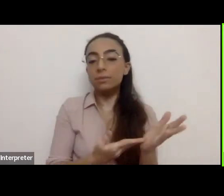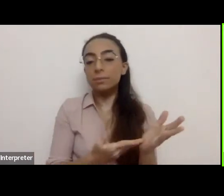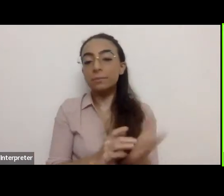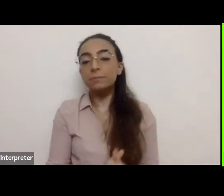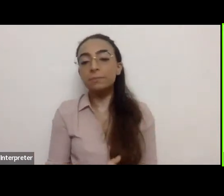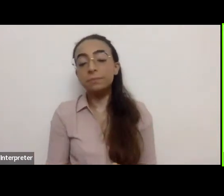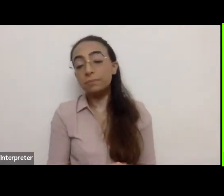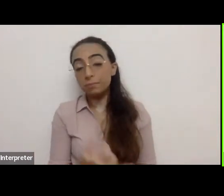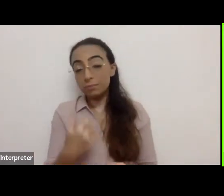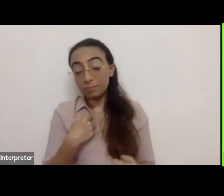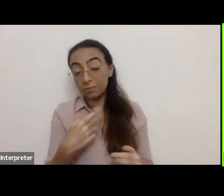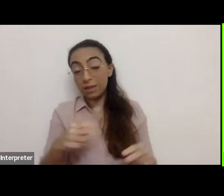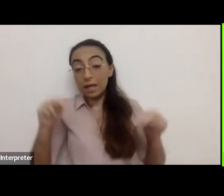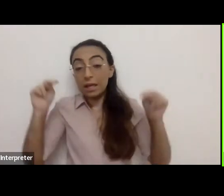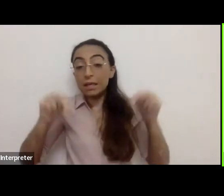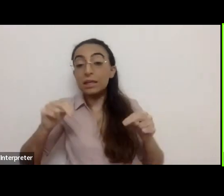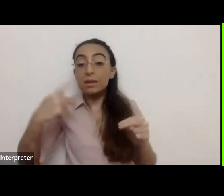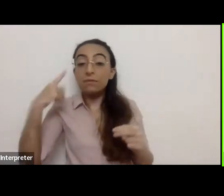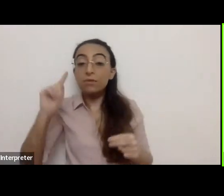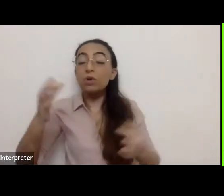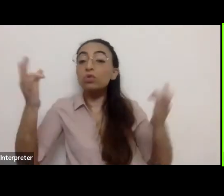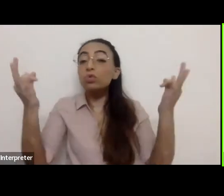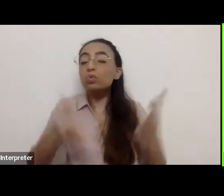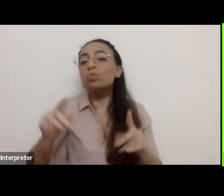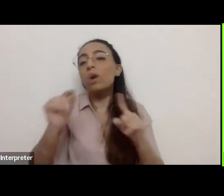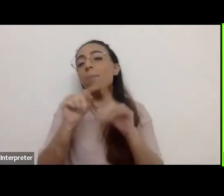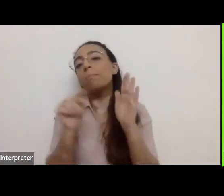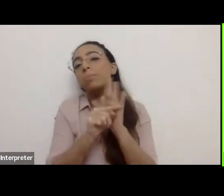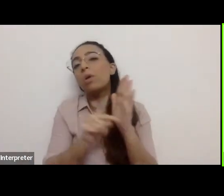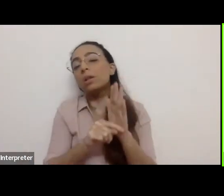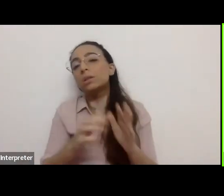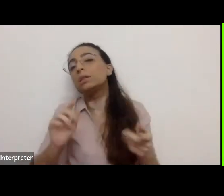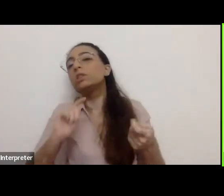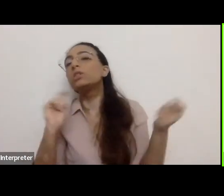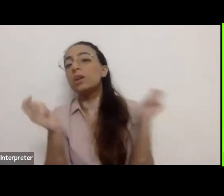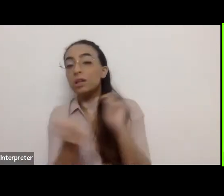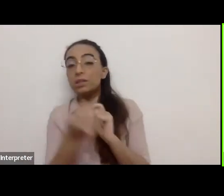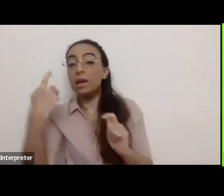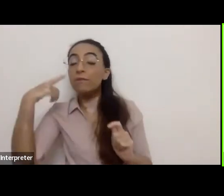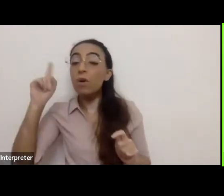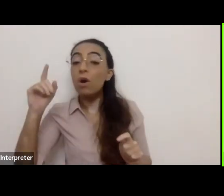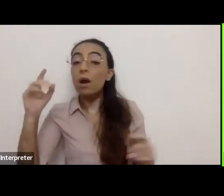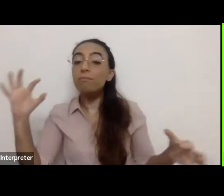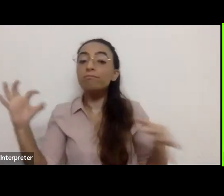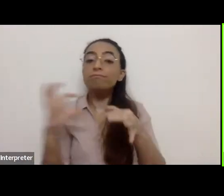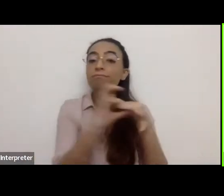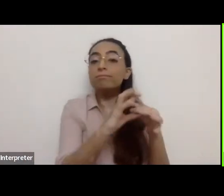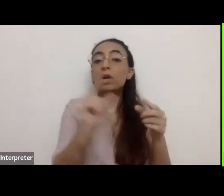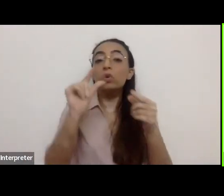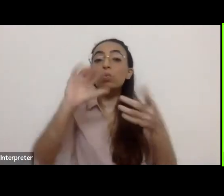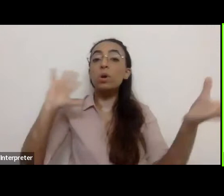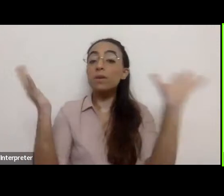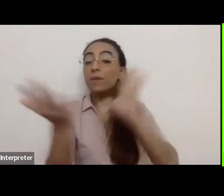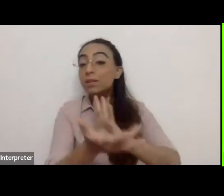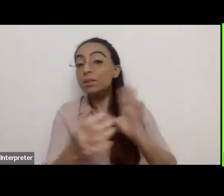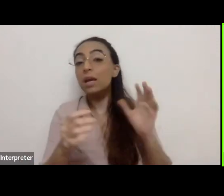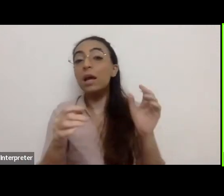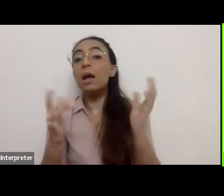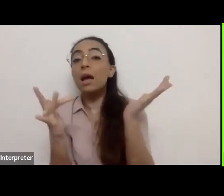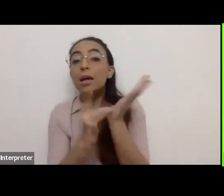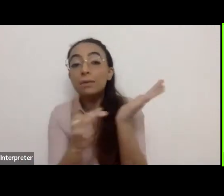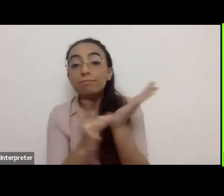need to get the new policy changed for the universal electronic accessibility, which was